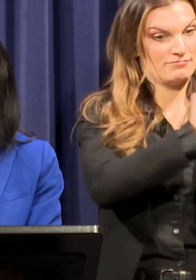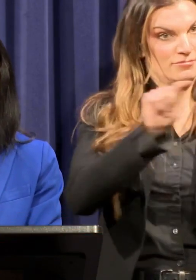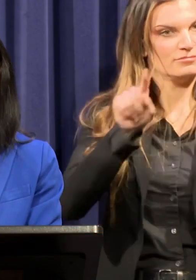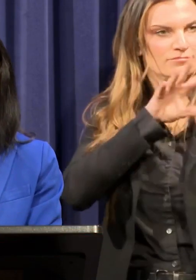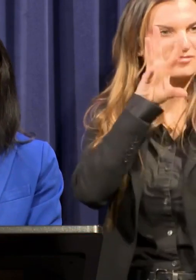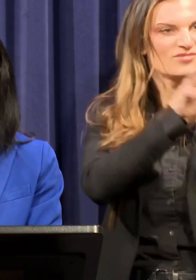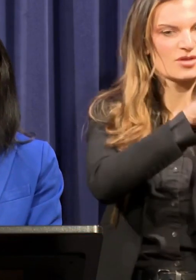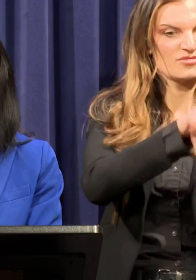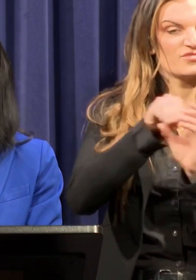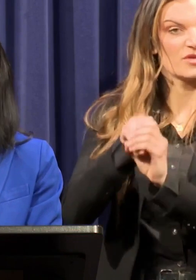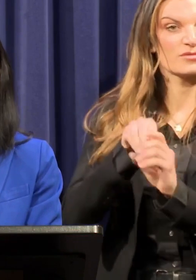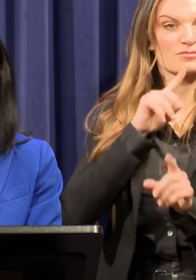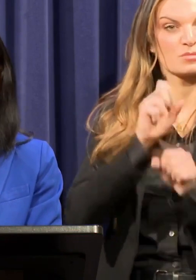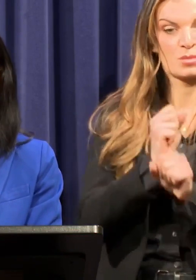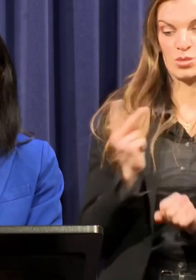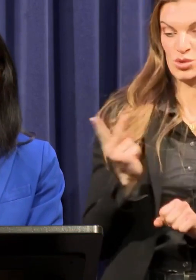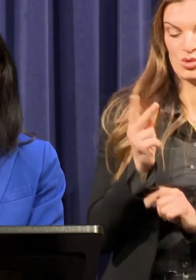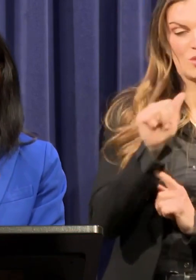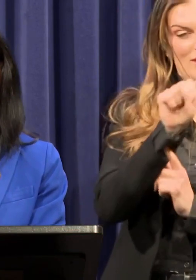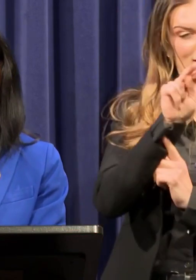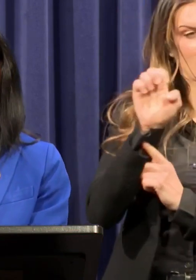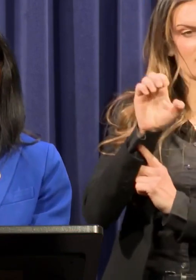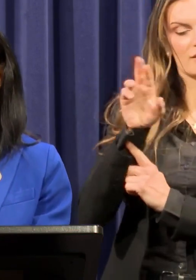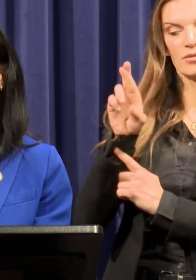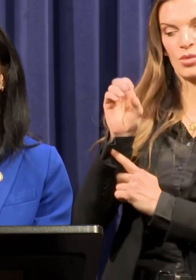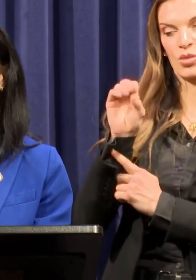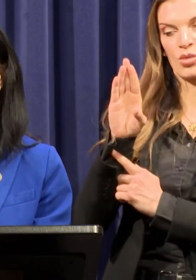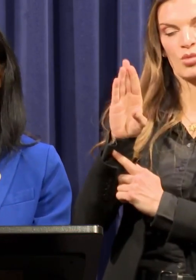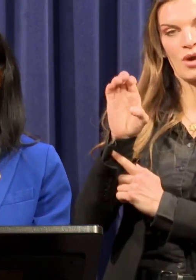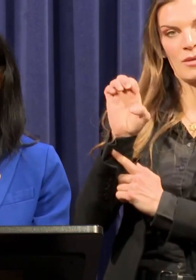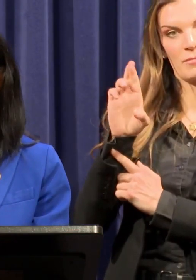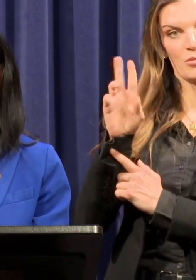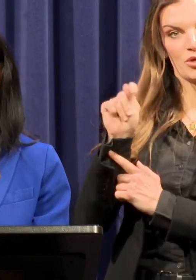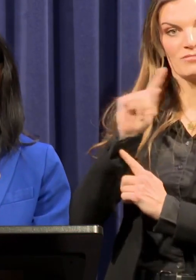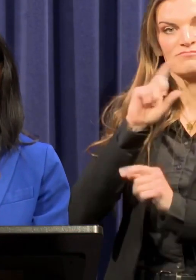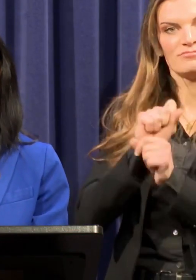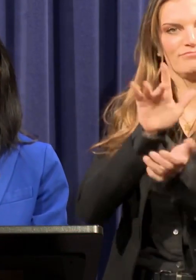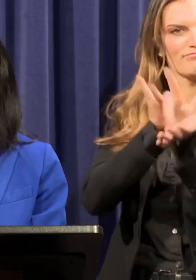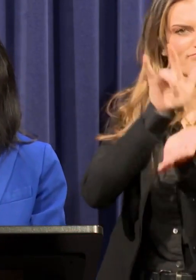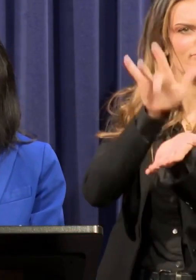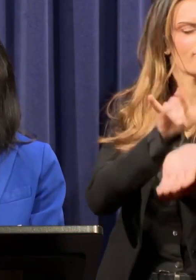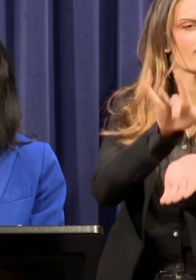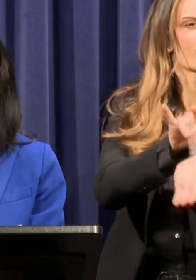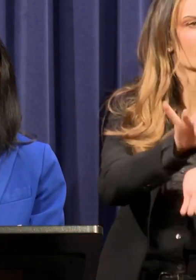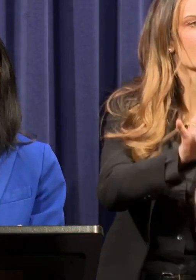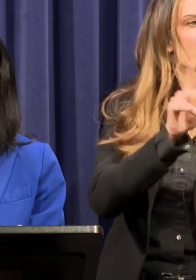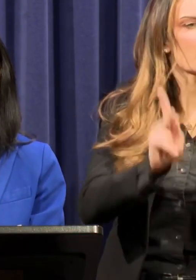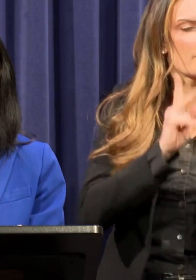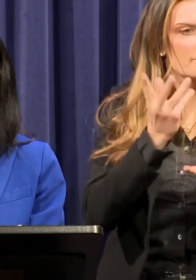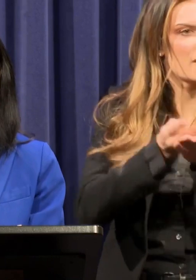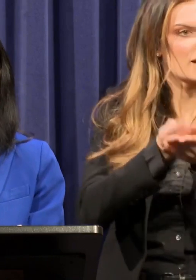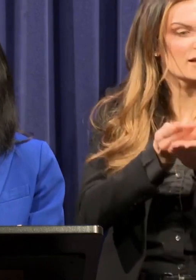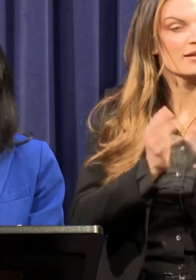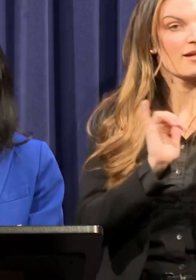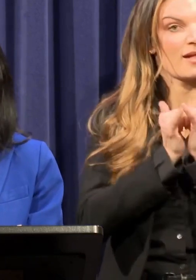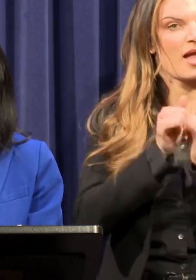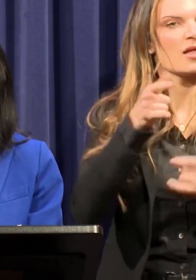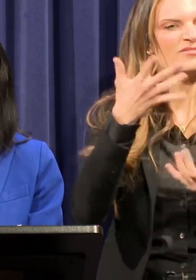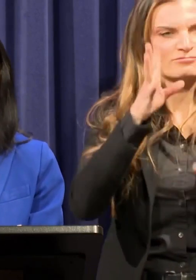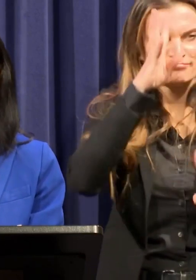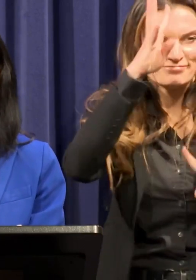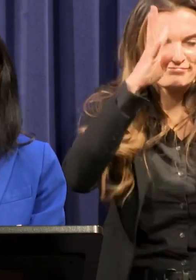financially exploited and/or defrauded these entities through a sophisticated pattern of improper